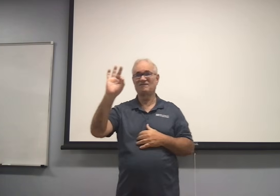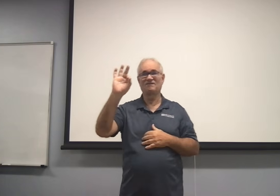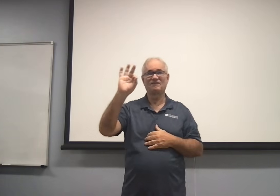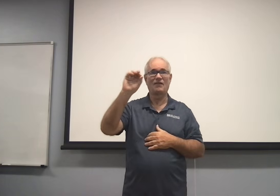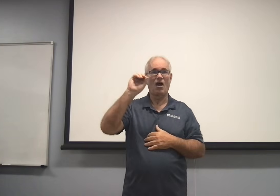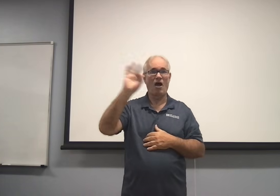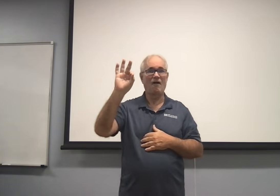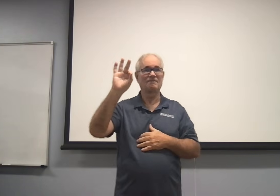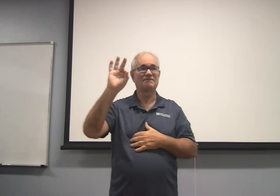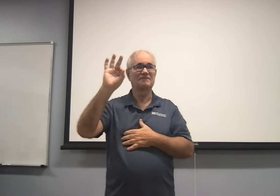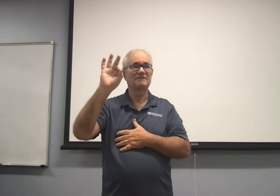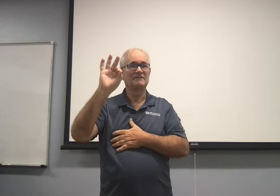Off.